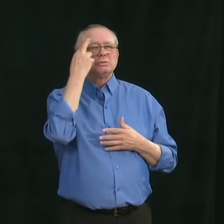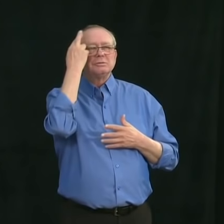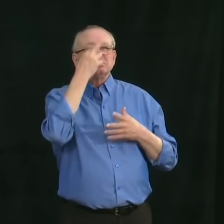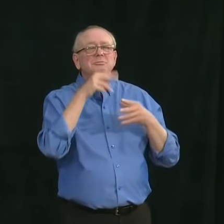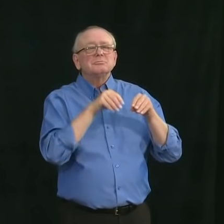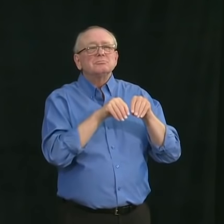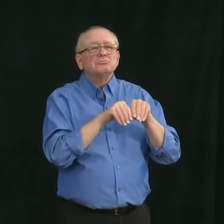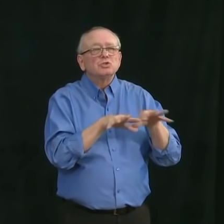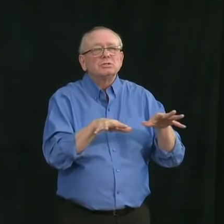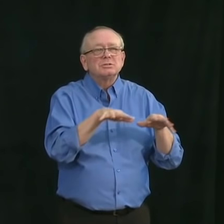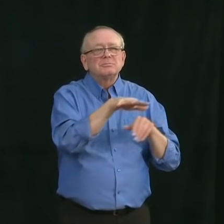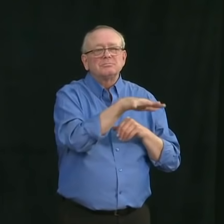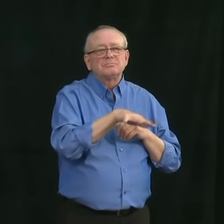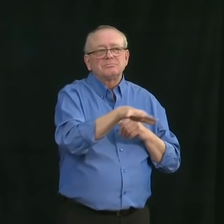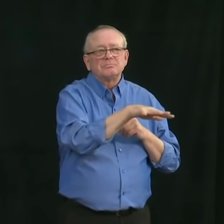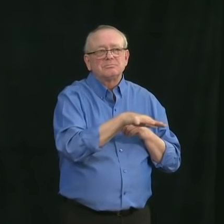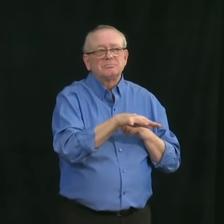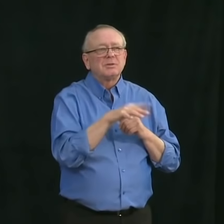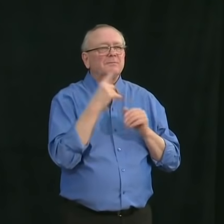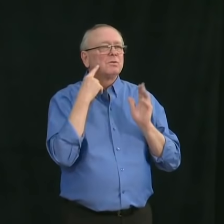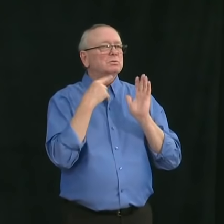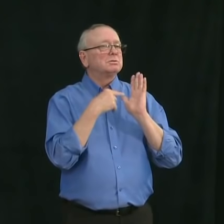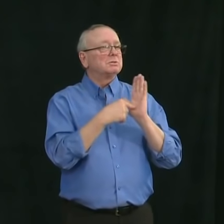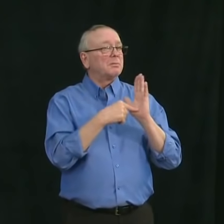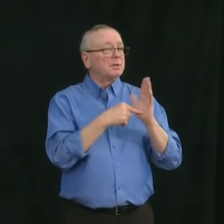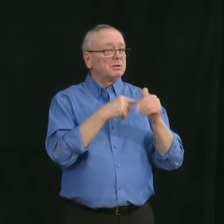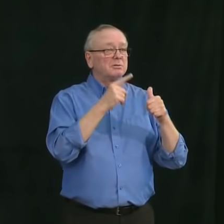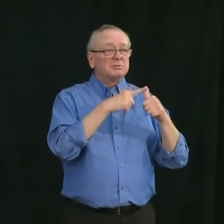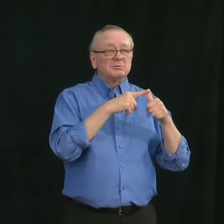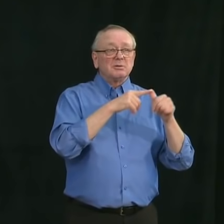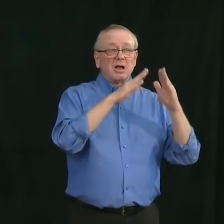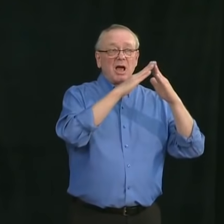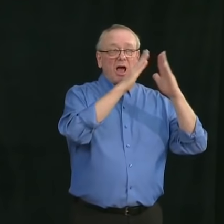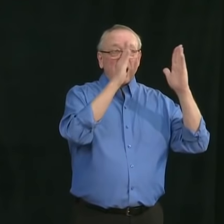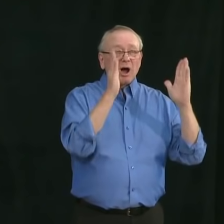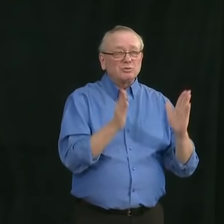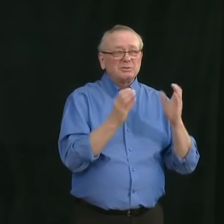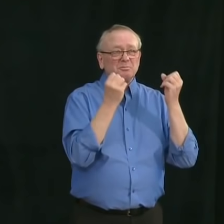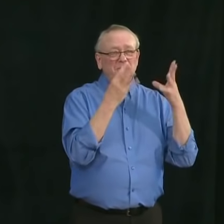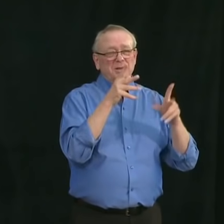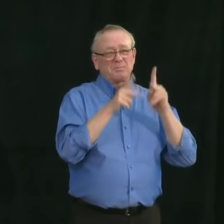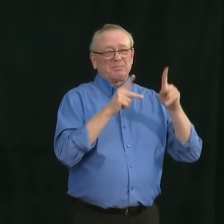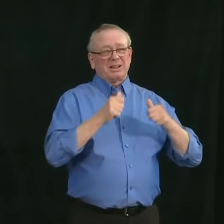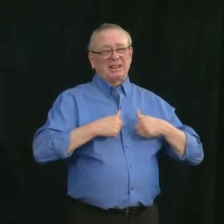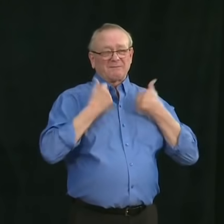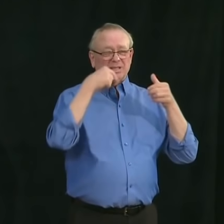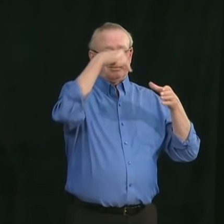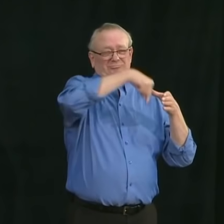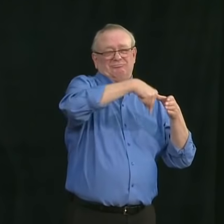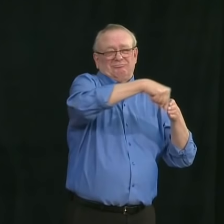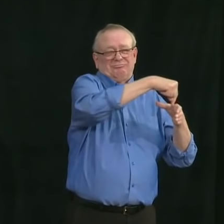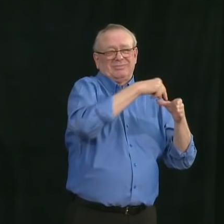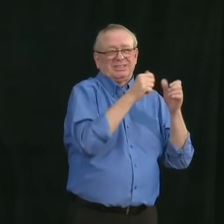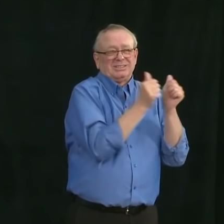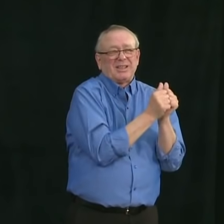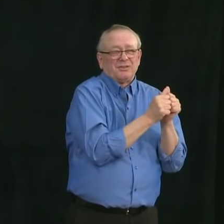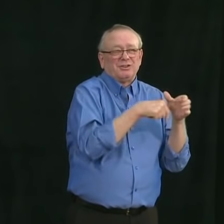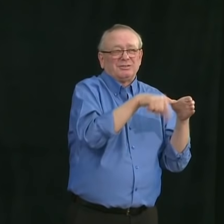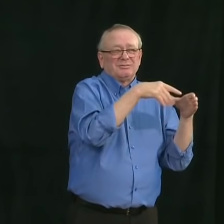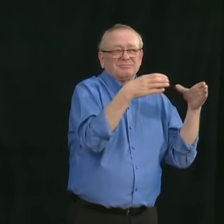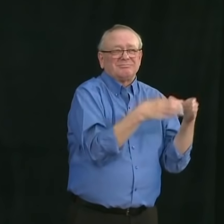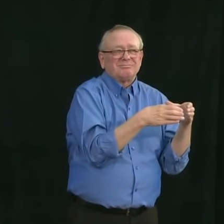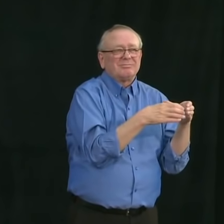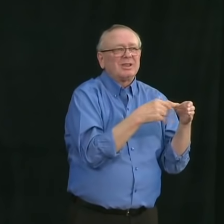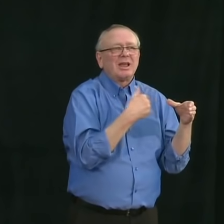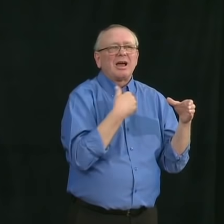There are households that don't necessarily have a lot of space, so there are many people who are all living together in the same household. And it's for that